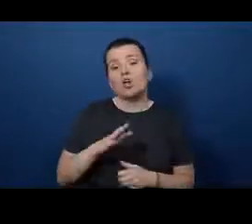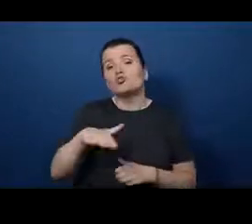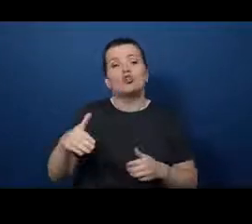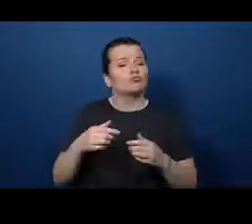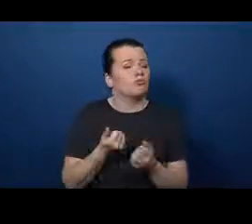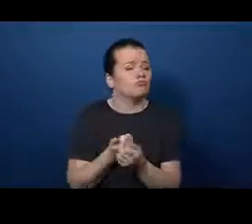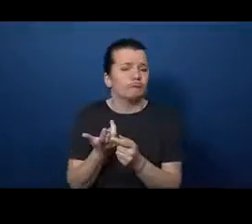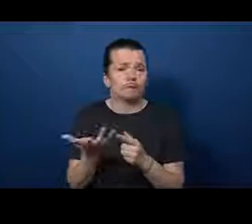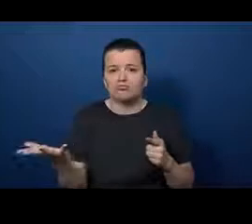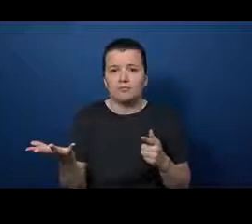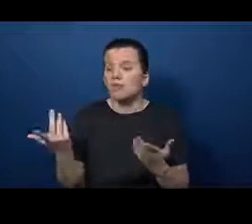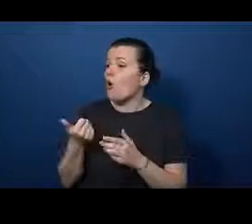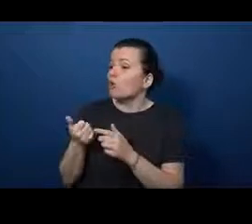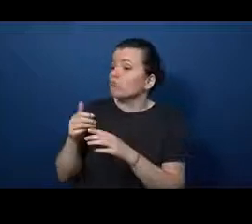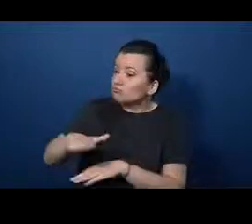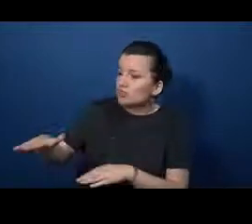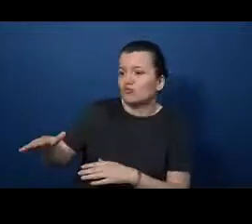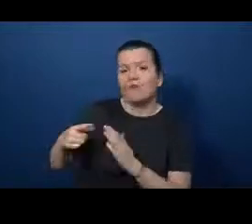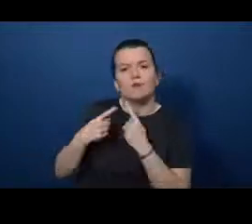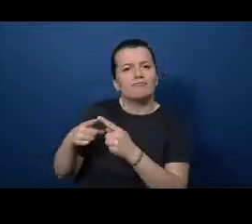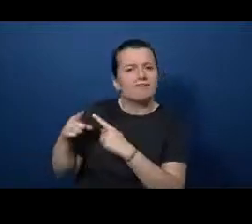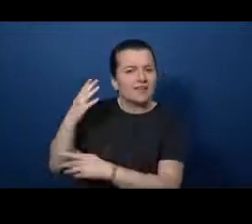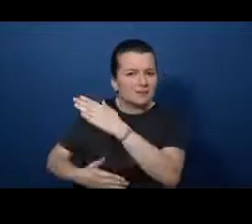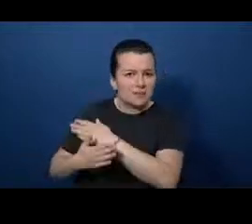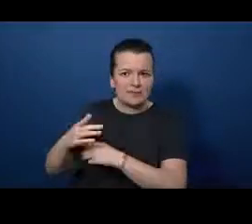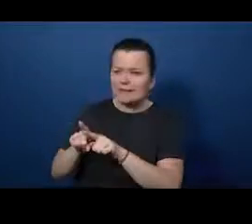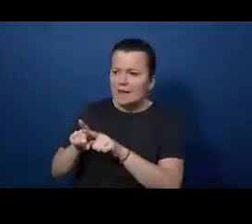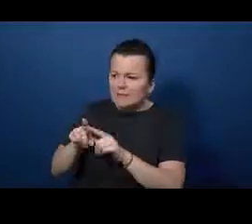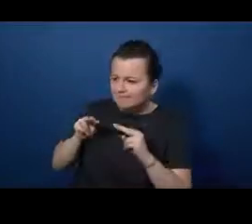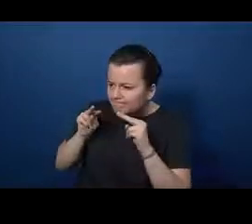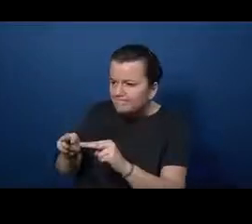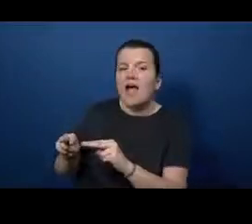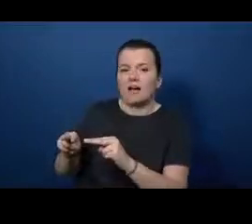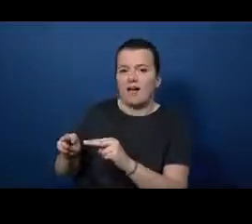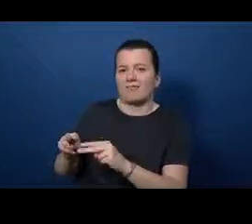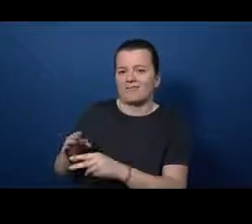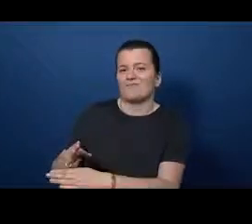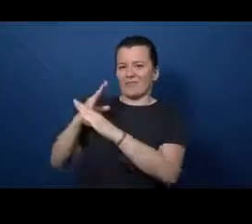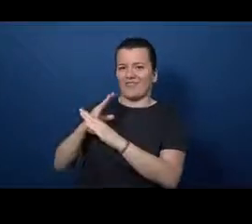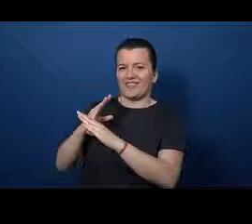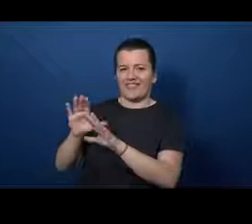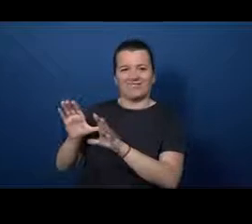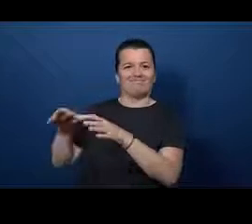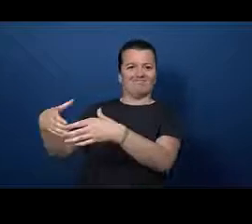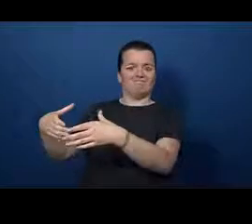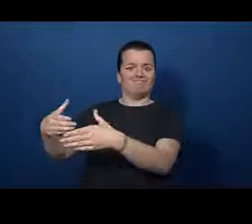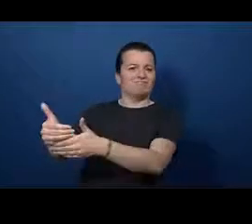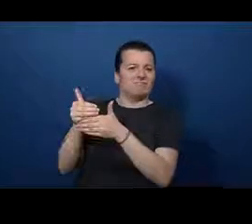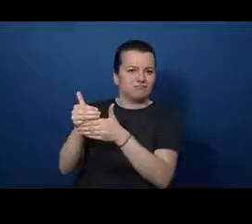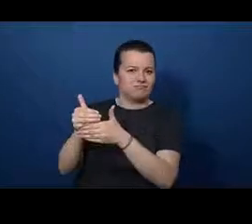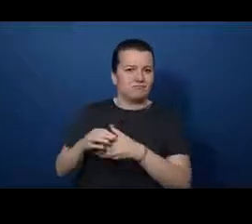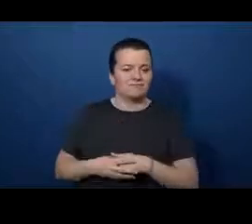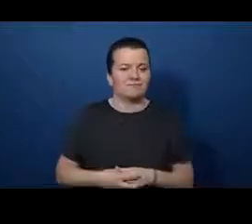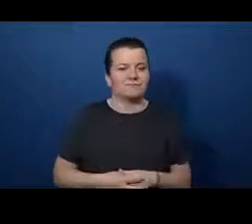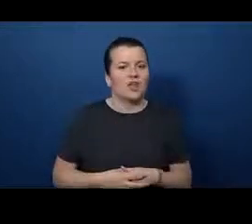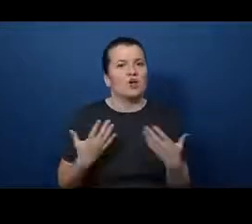better chance of effective bullying prevention. Therefore, the World Anti-Bullying Forum is a place for dialogue among